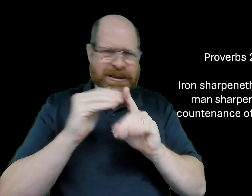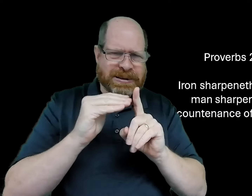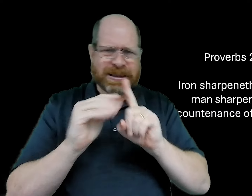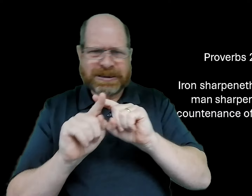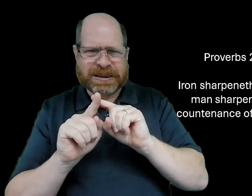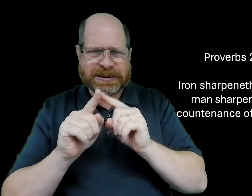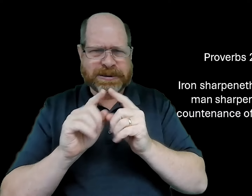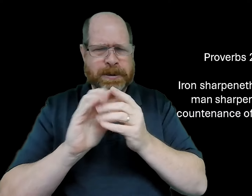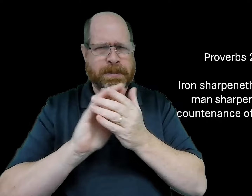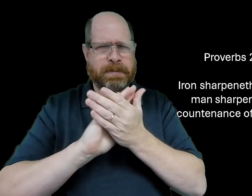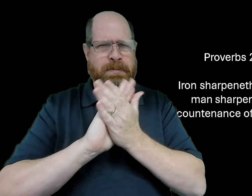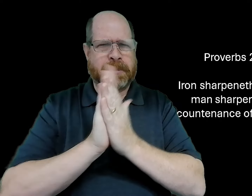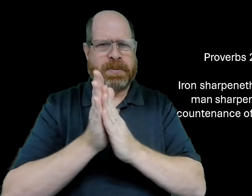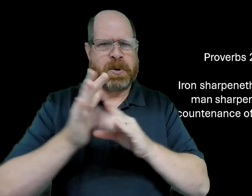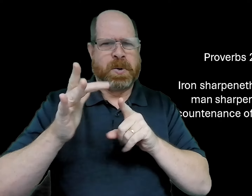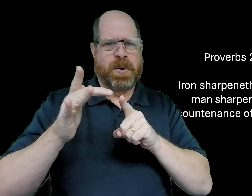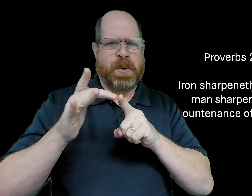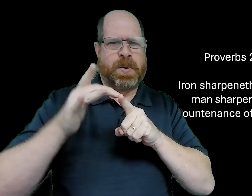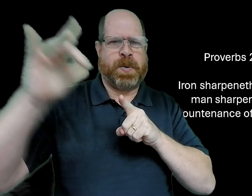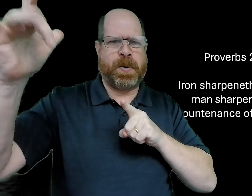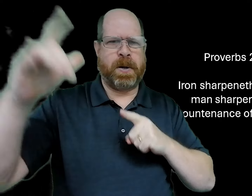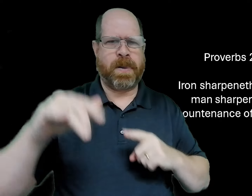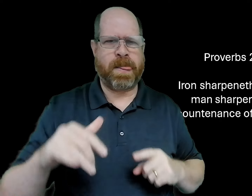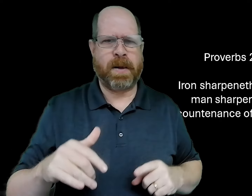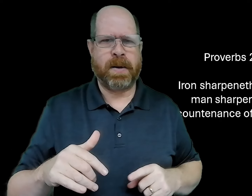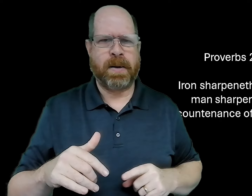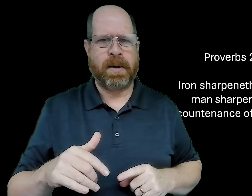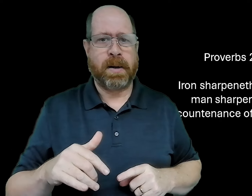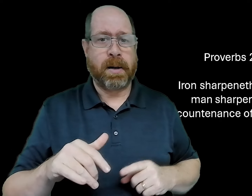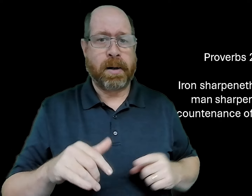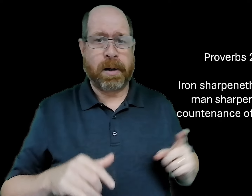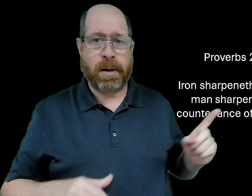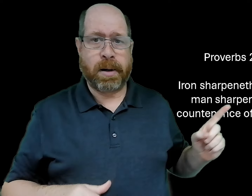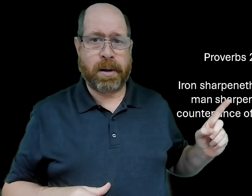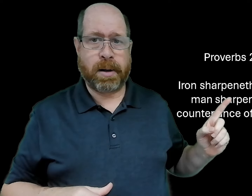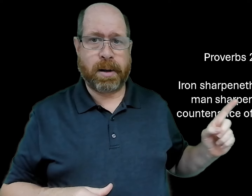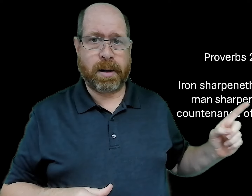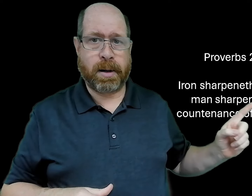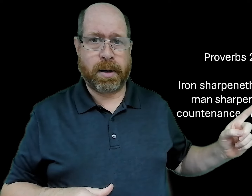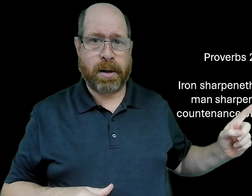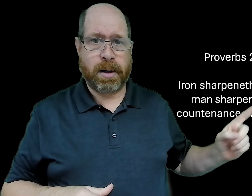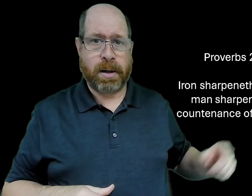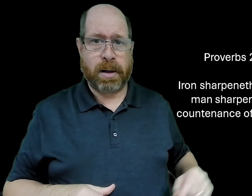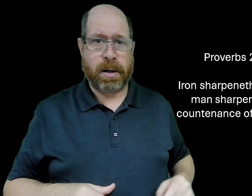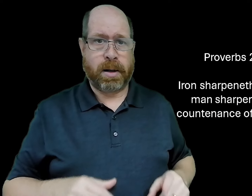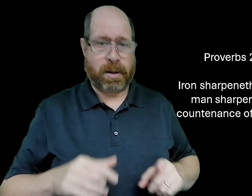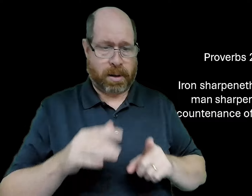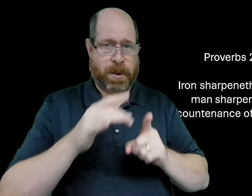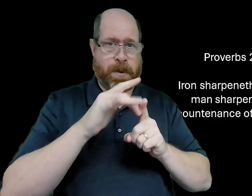someone who you're close with and you tell them the truth and you sharpen each other.